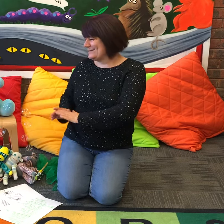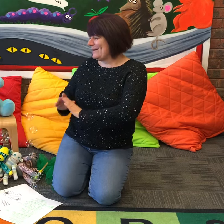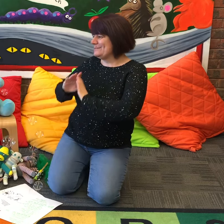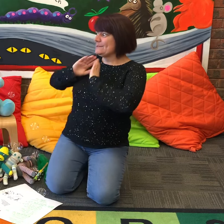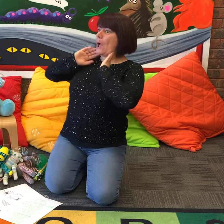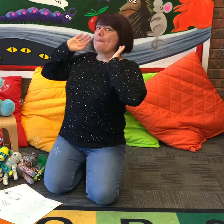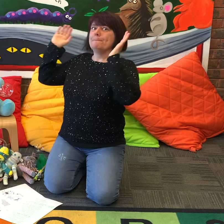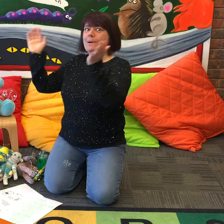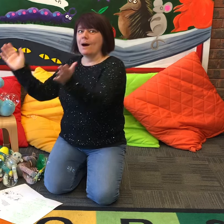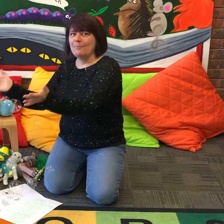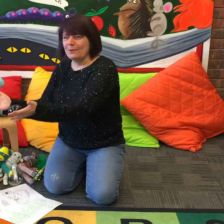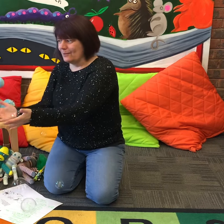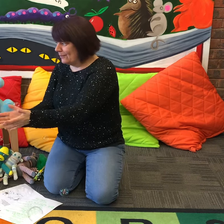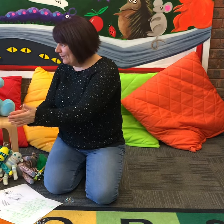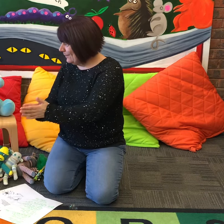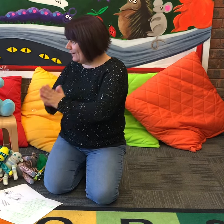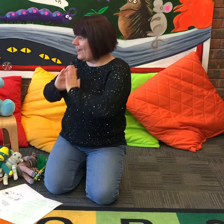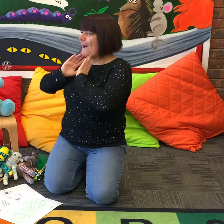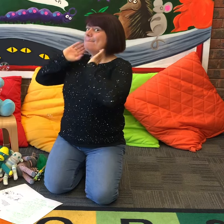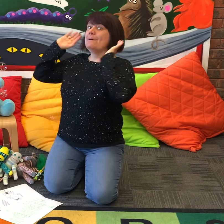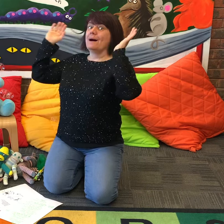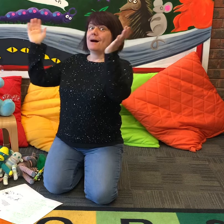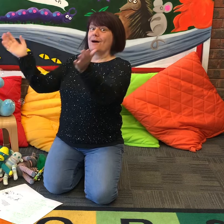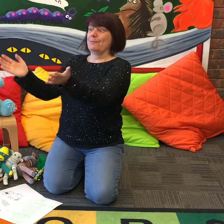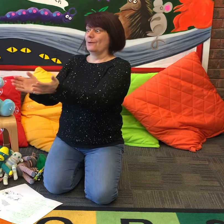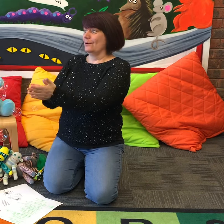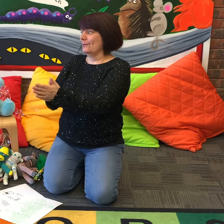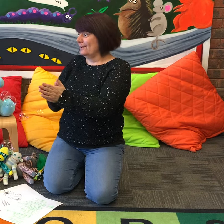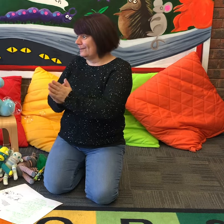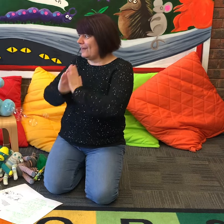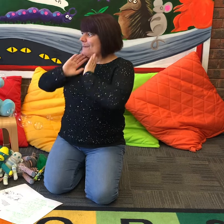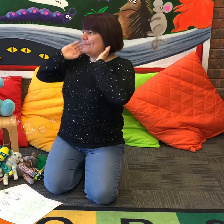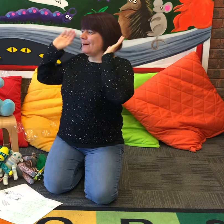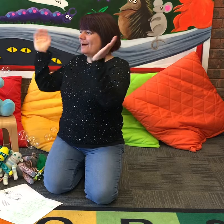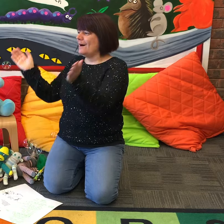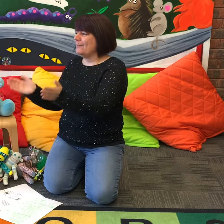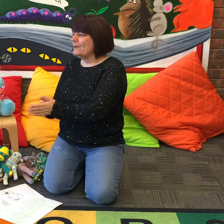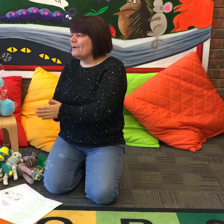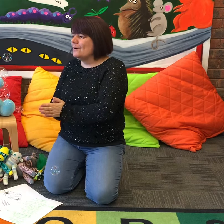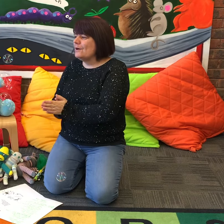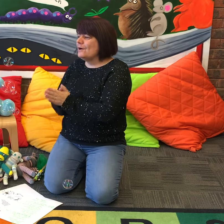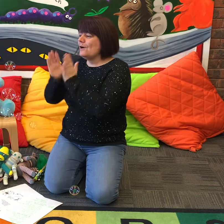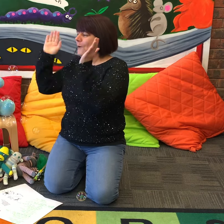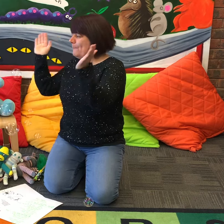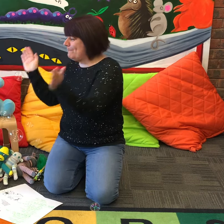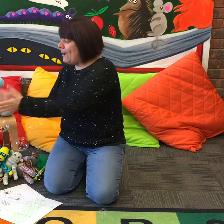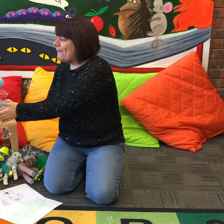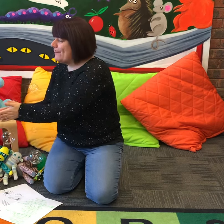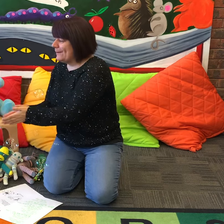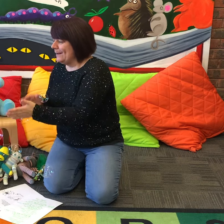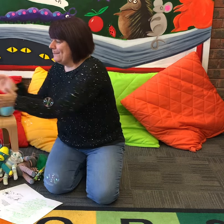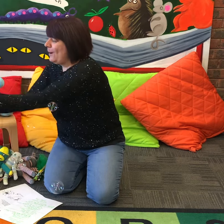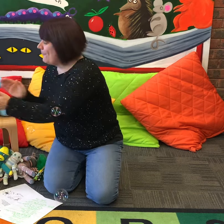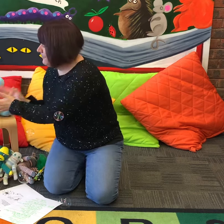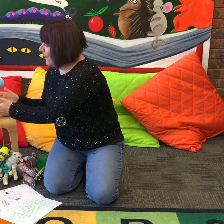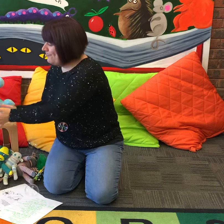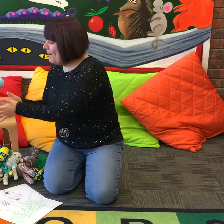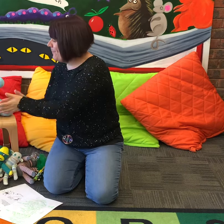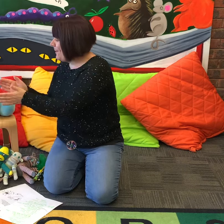throat. Bubble, bubble, bubble, pop, pop, pop, pop,